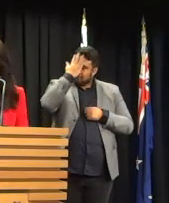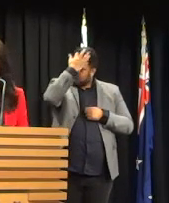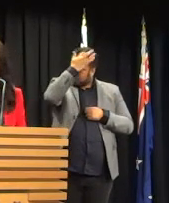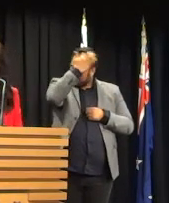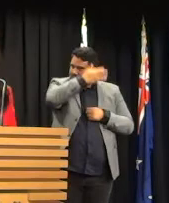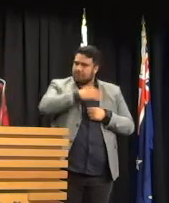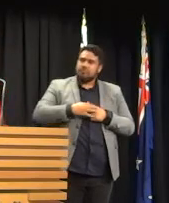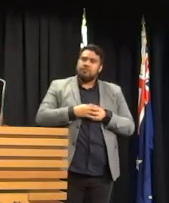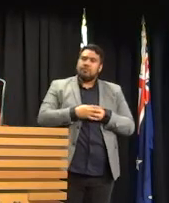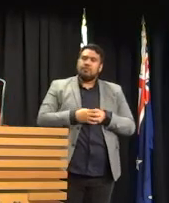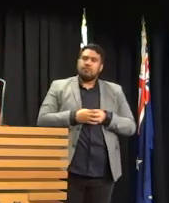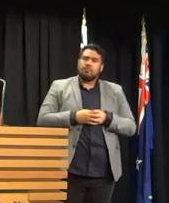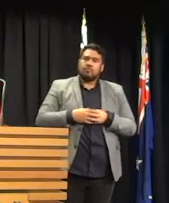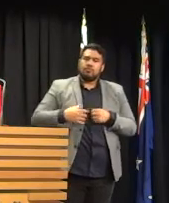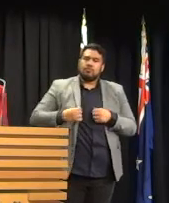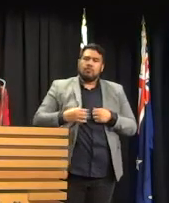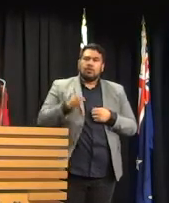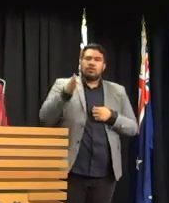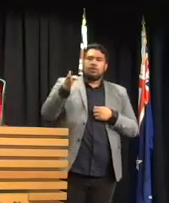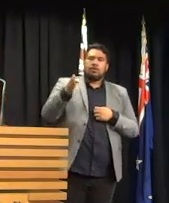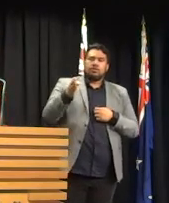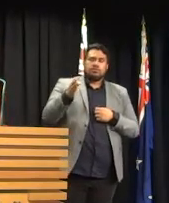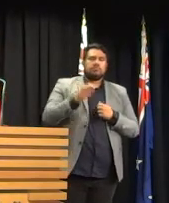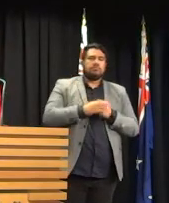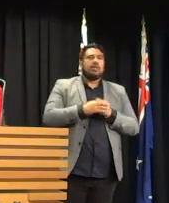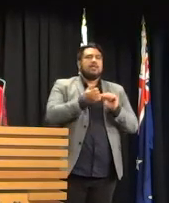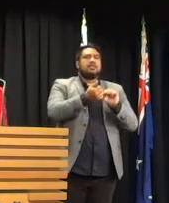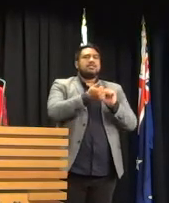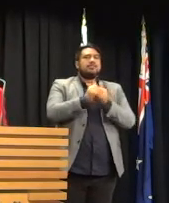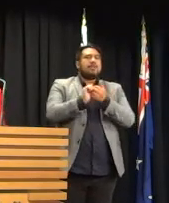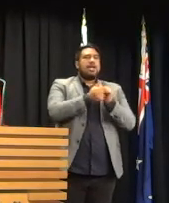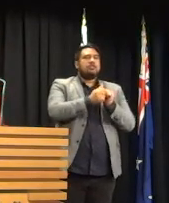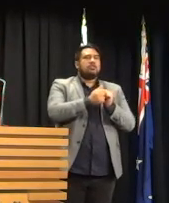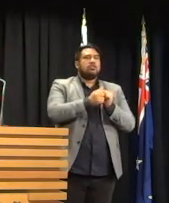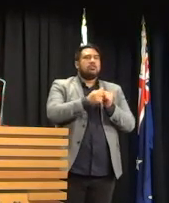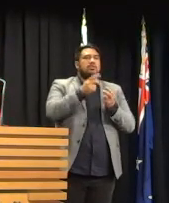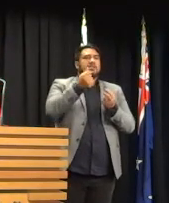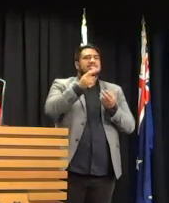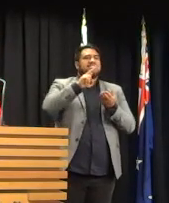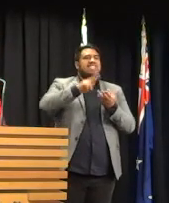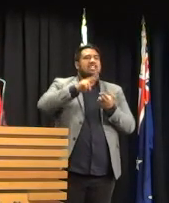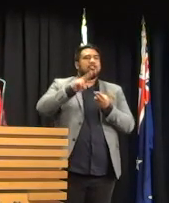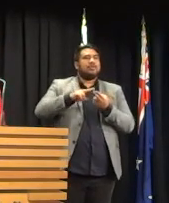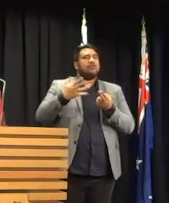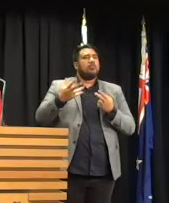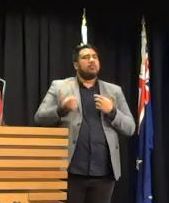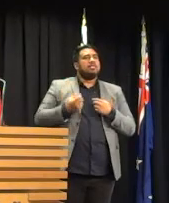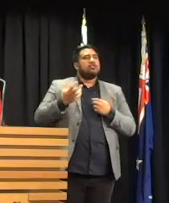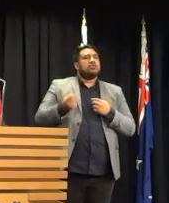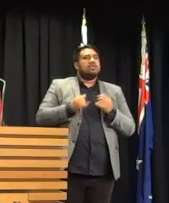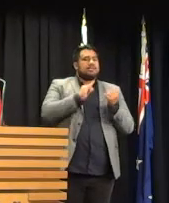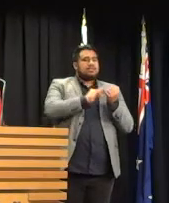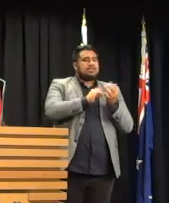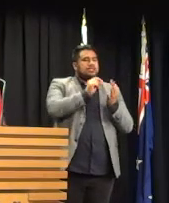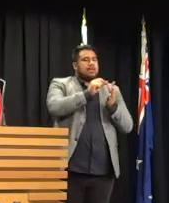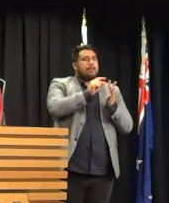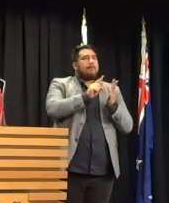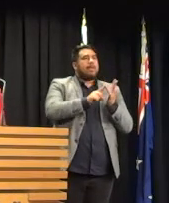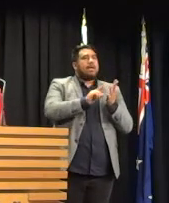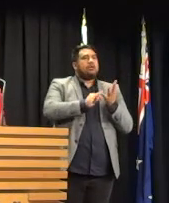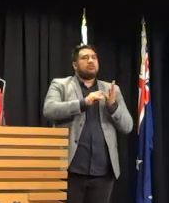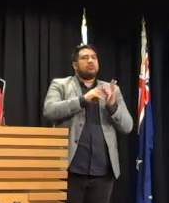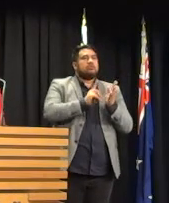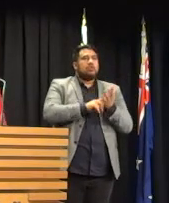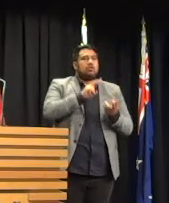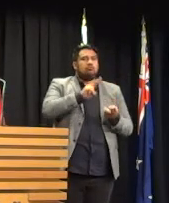spousal deductions, as far as pensioners go, Oh, yes. some Kiwi pensioners have had their pension significantly reduced because